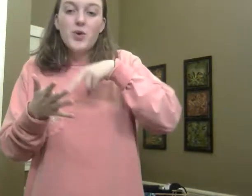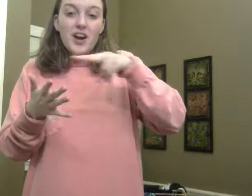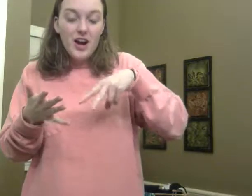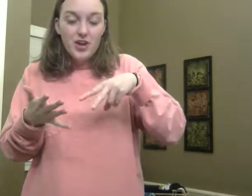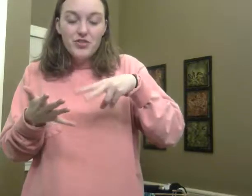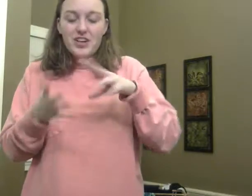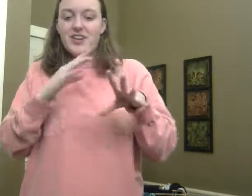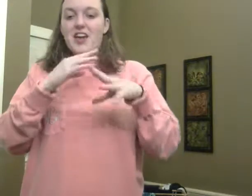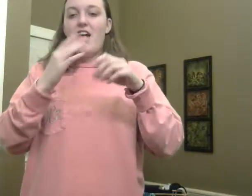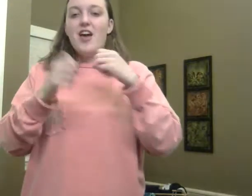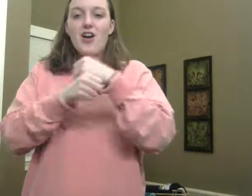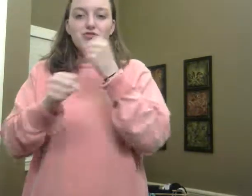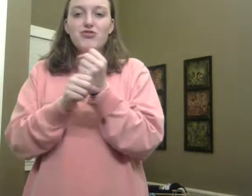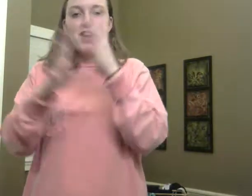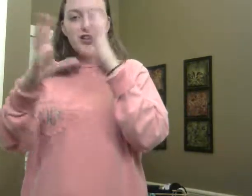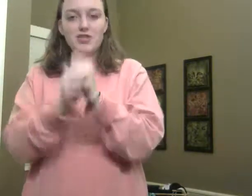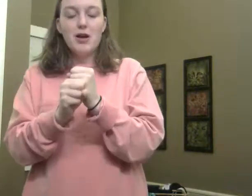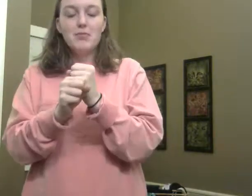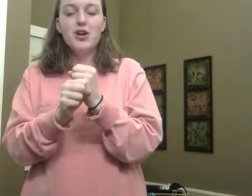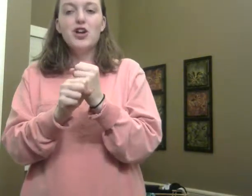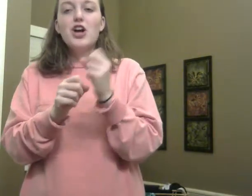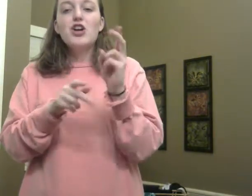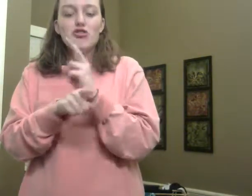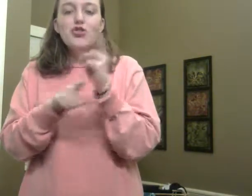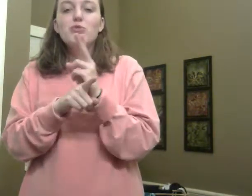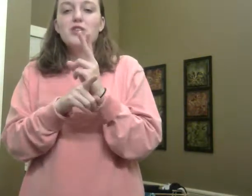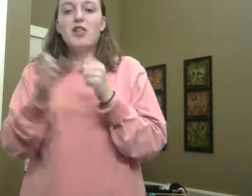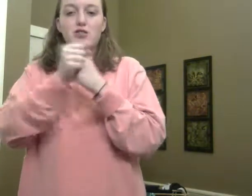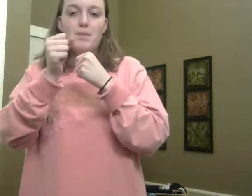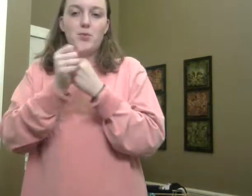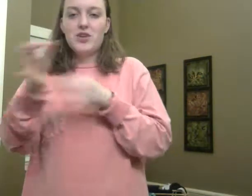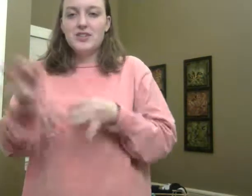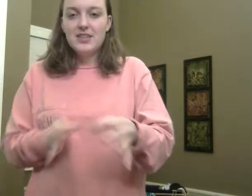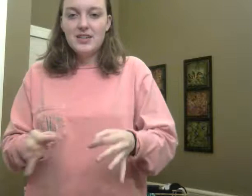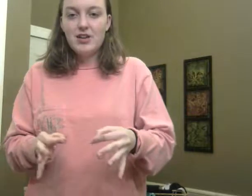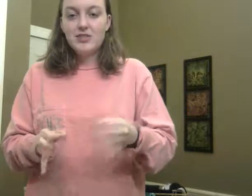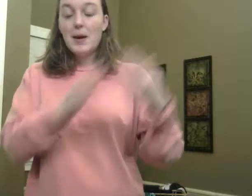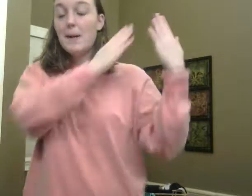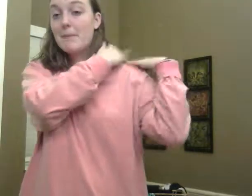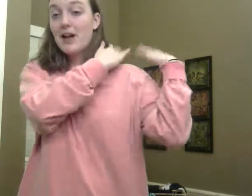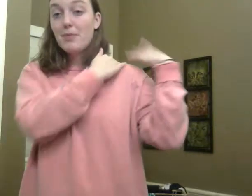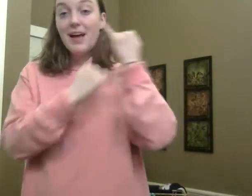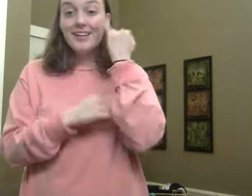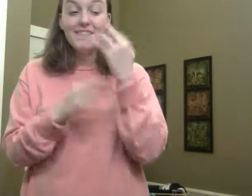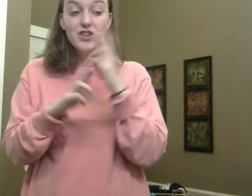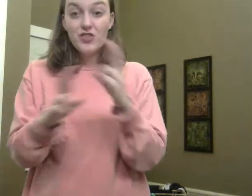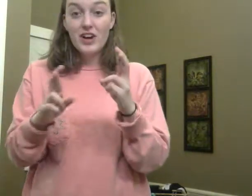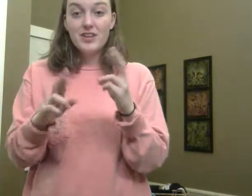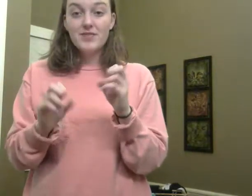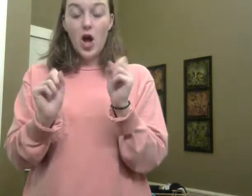the supporting details. Okay, give yourself a pat on the back if you're ready. Okay, let's turn those papers over that you have on your desk.